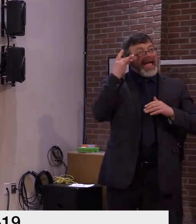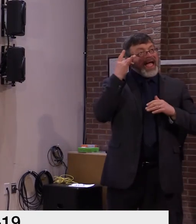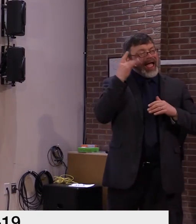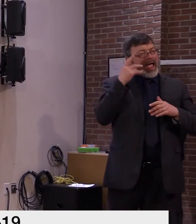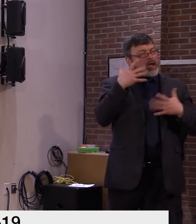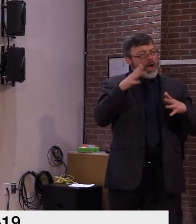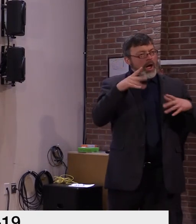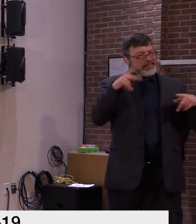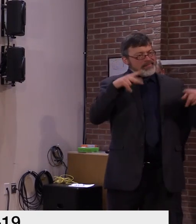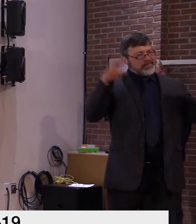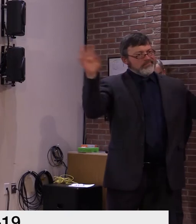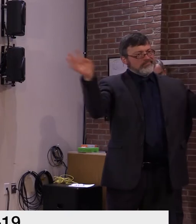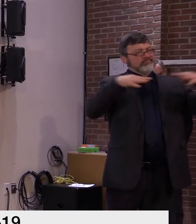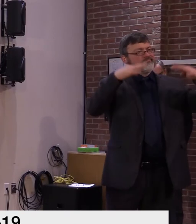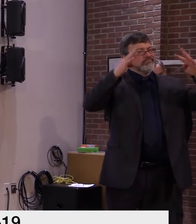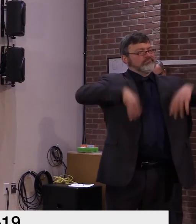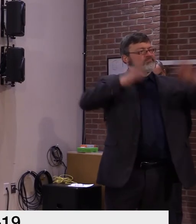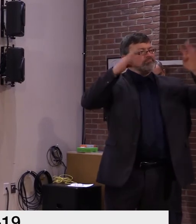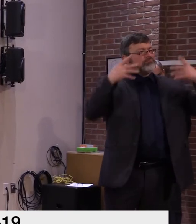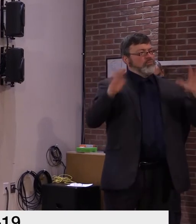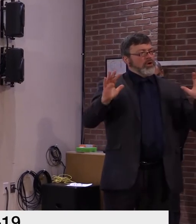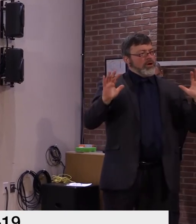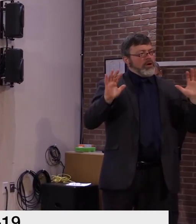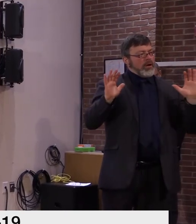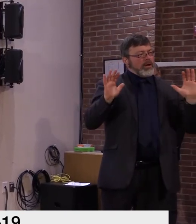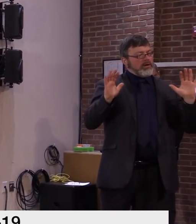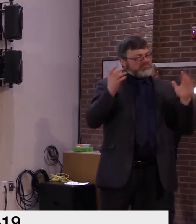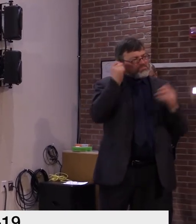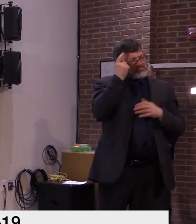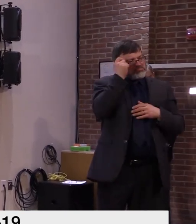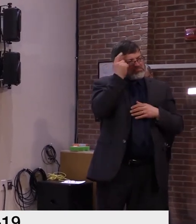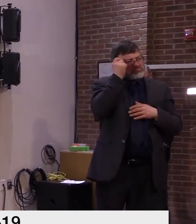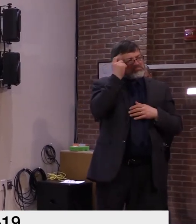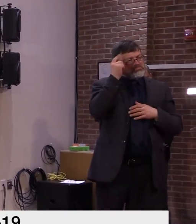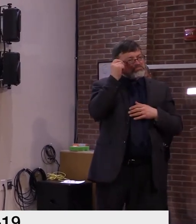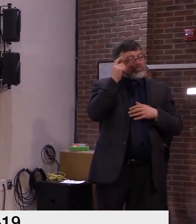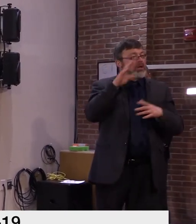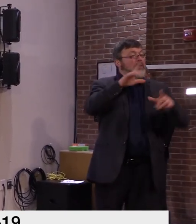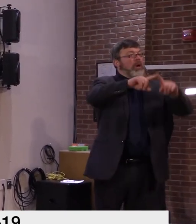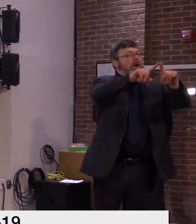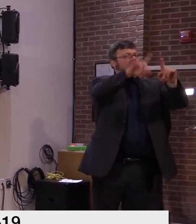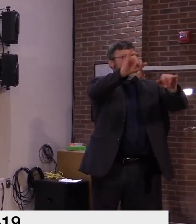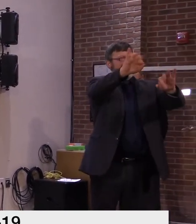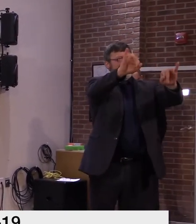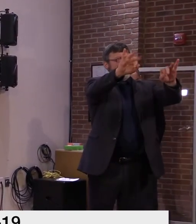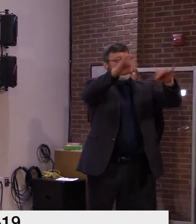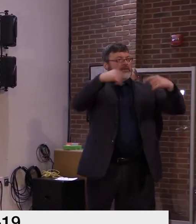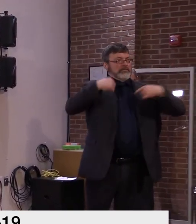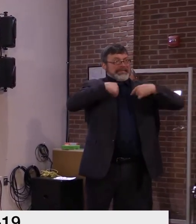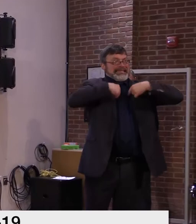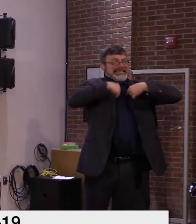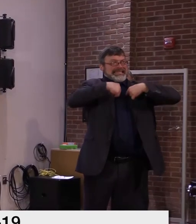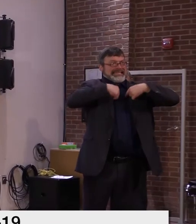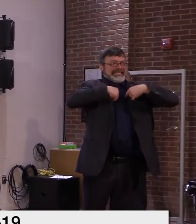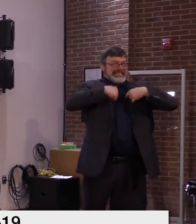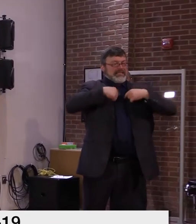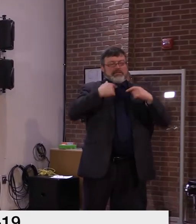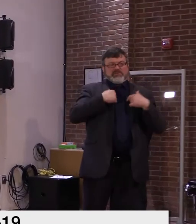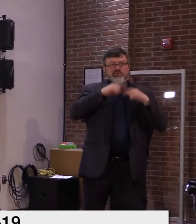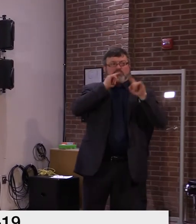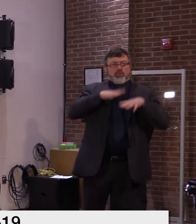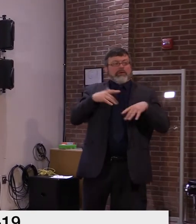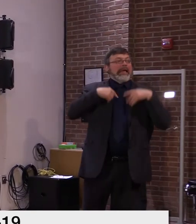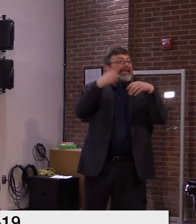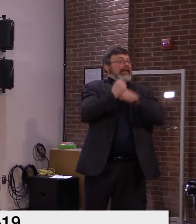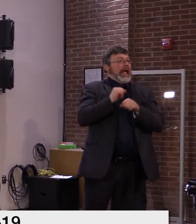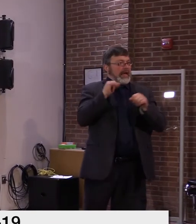But once they know they have it and they make ill-advised decisions, such